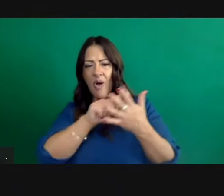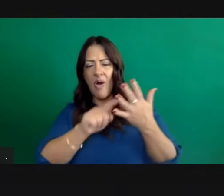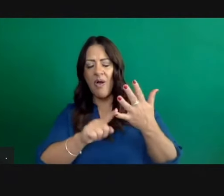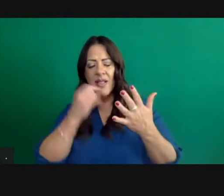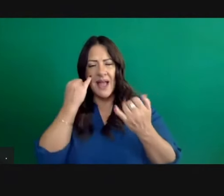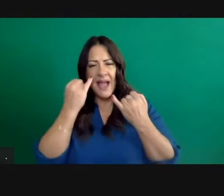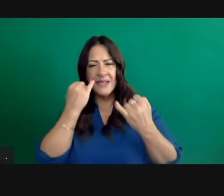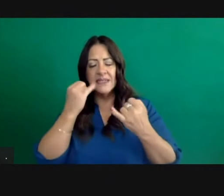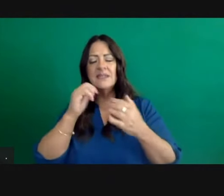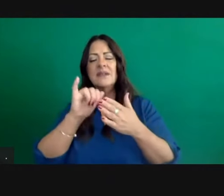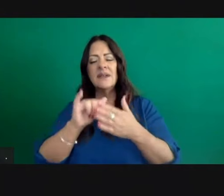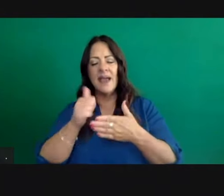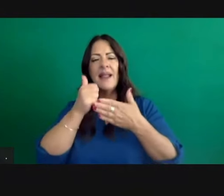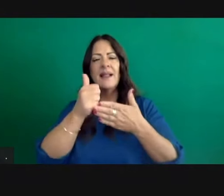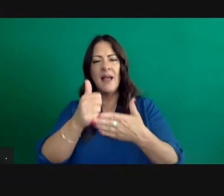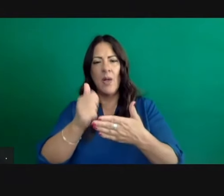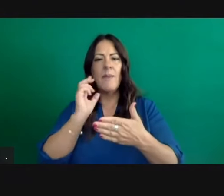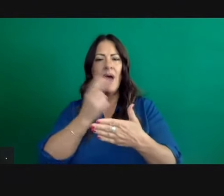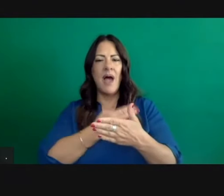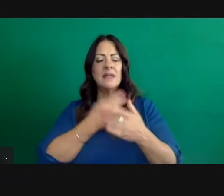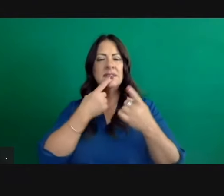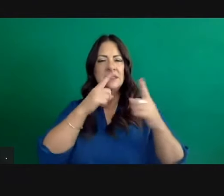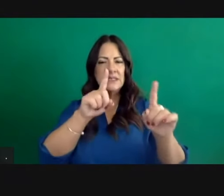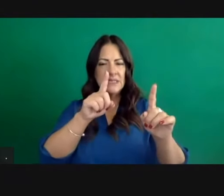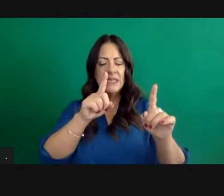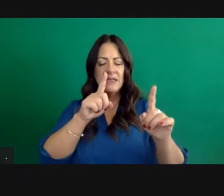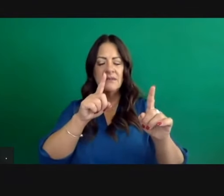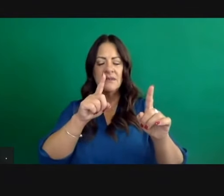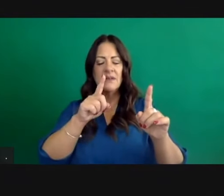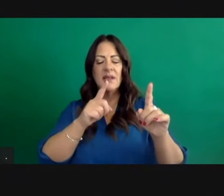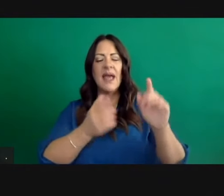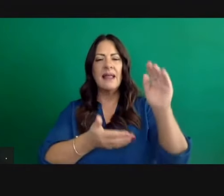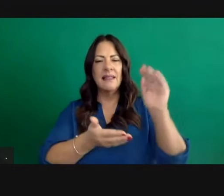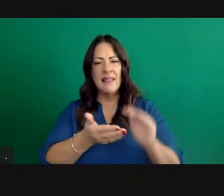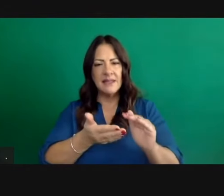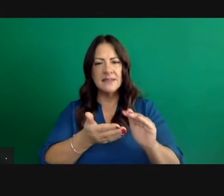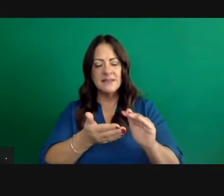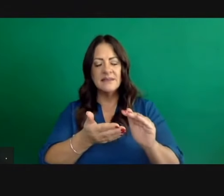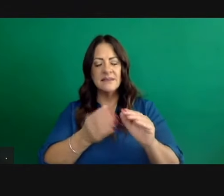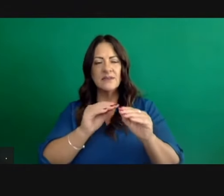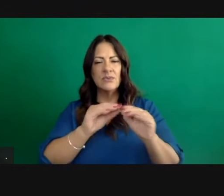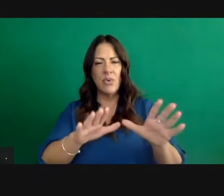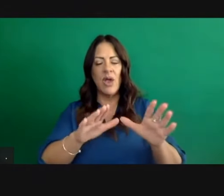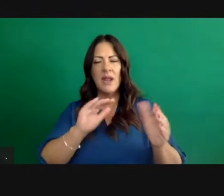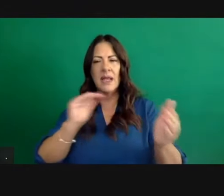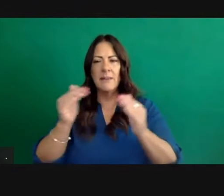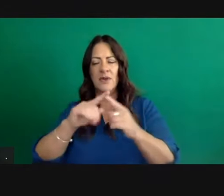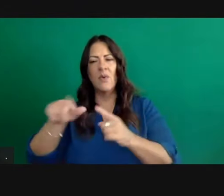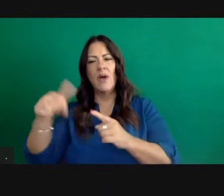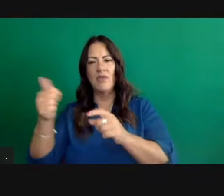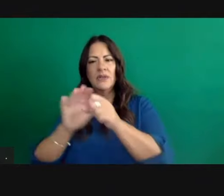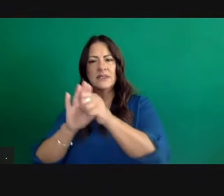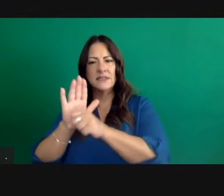other parts of the country and really get through what will be a difficult few months